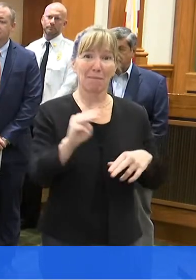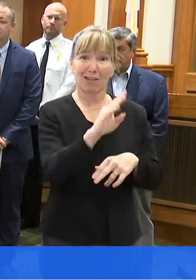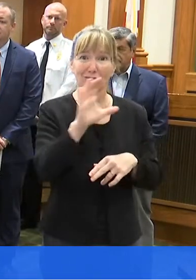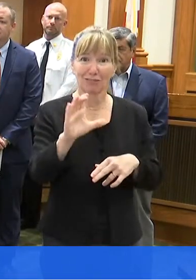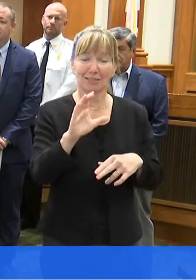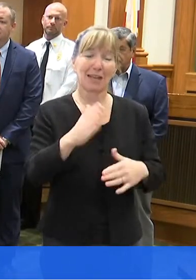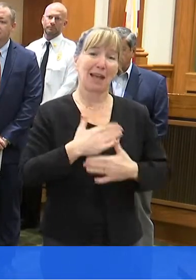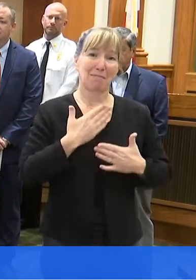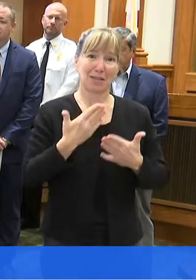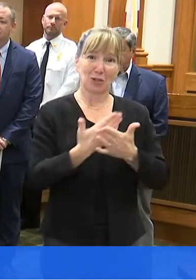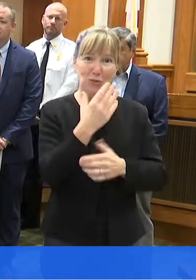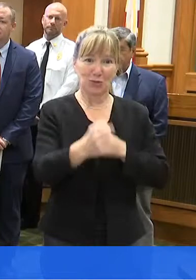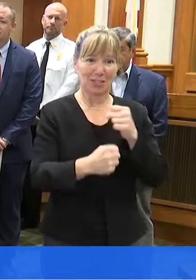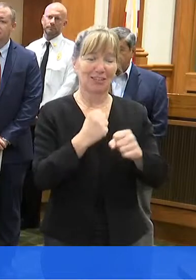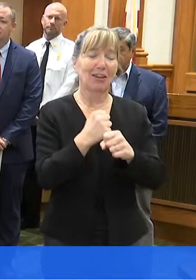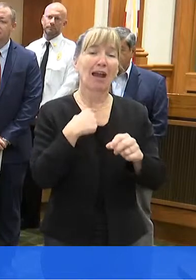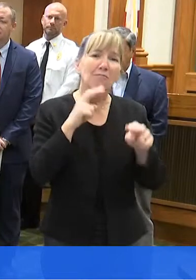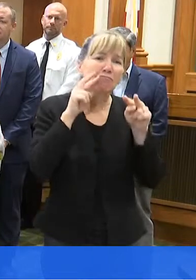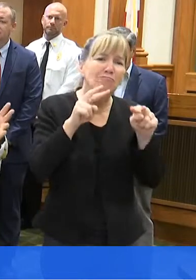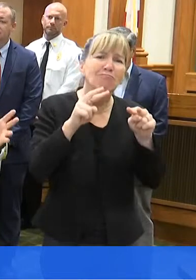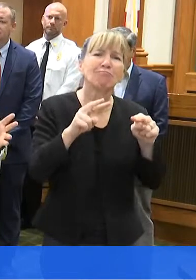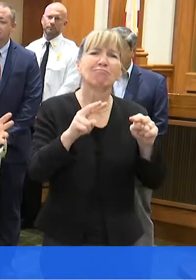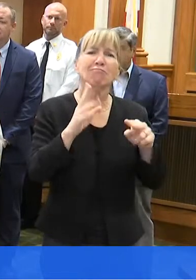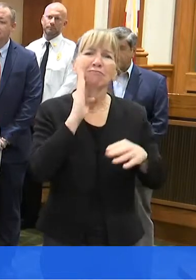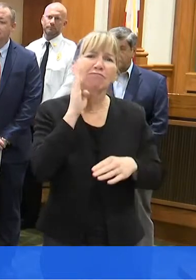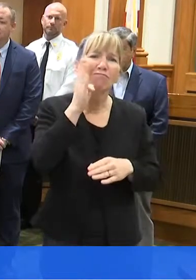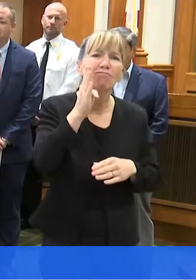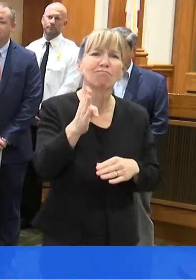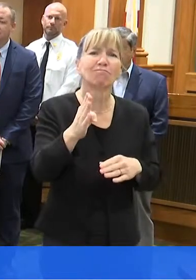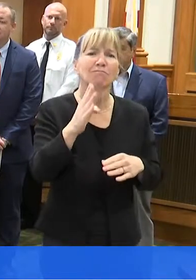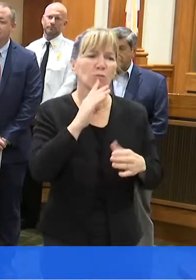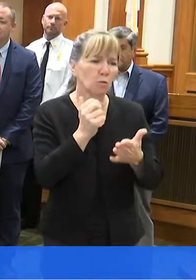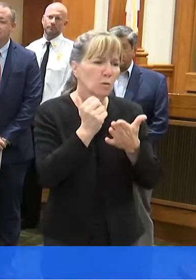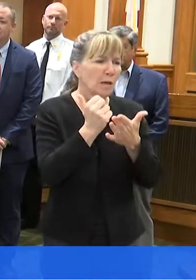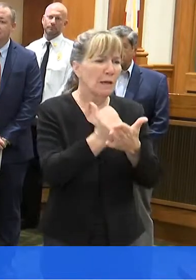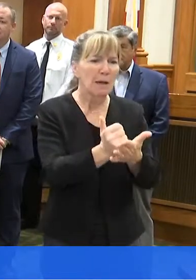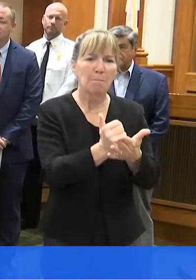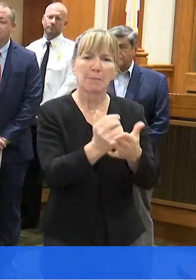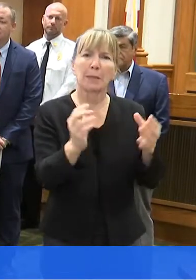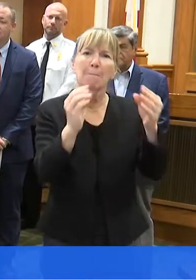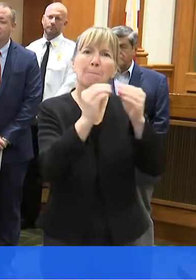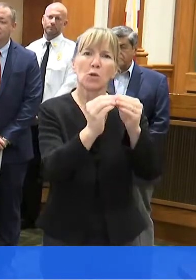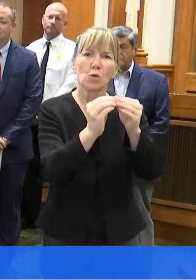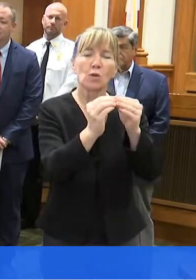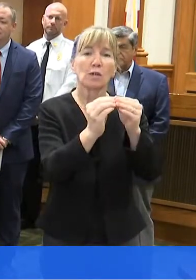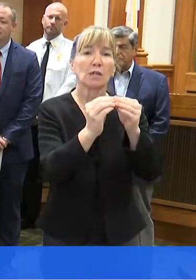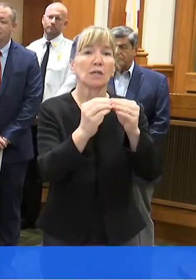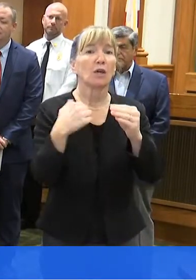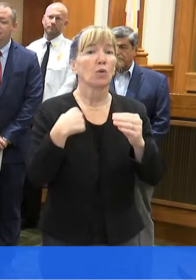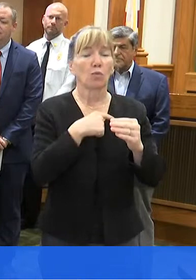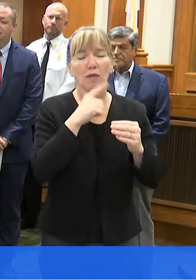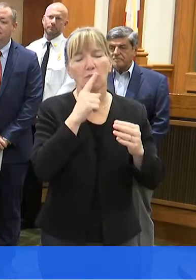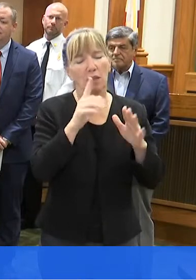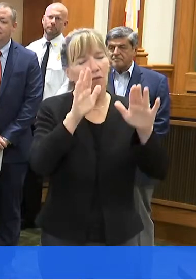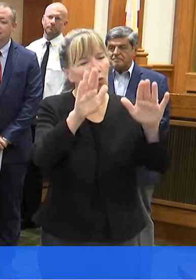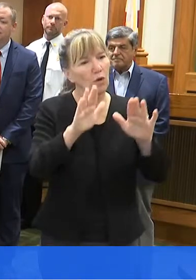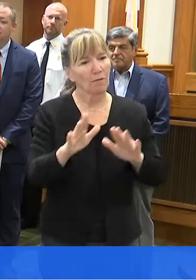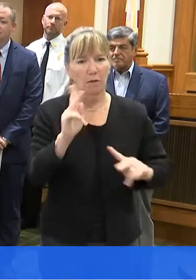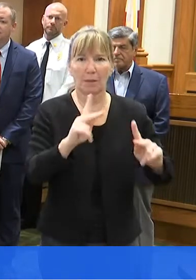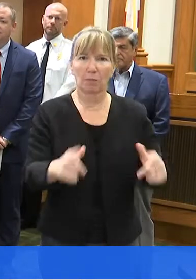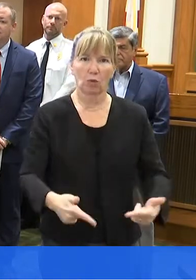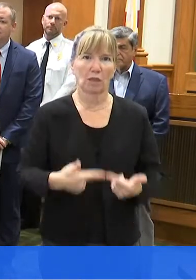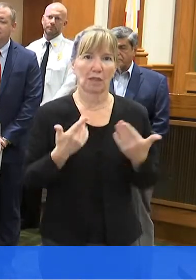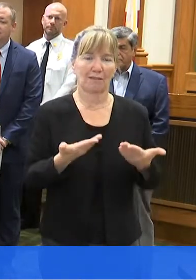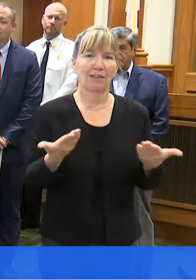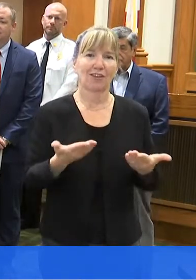Year. And I'm looking forward to doing more great things with this team in place. Again, we serve such amazing residents, and I'm proud to be part